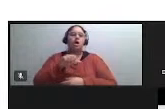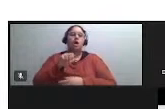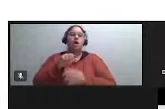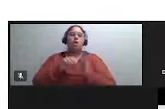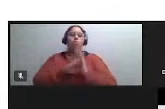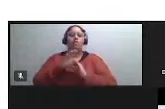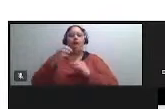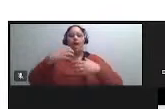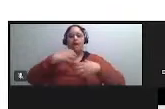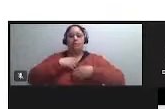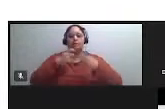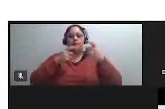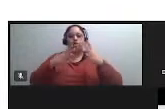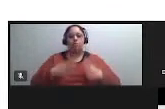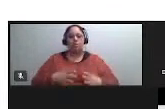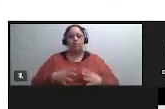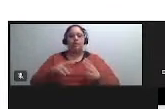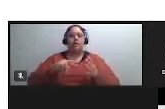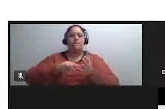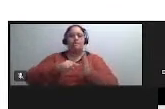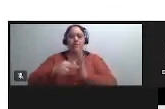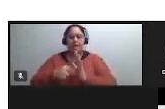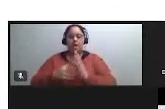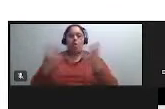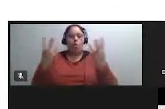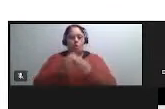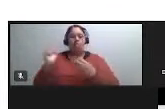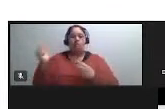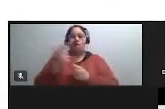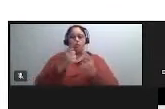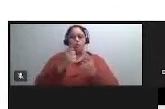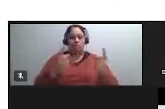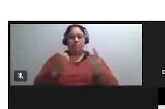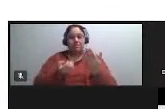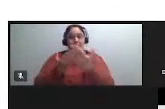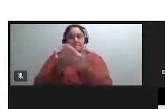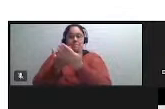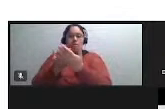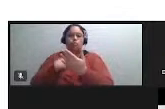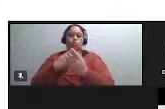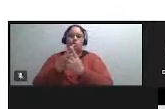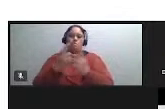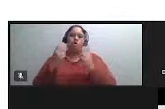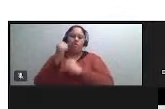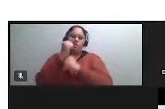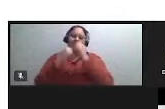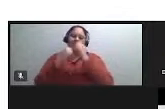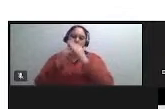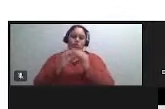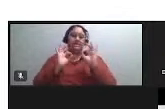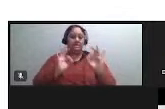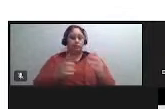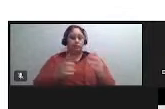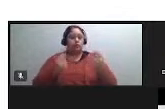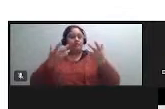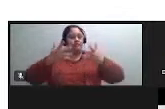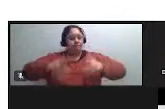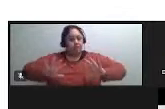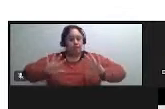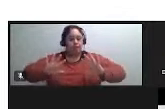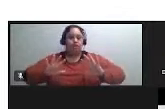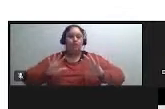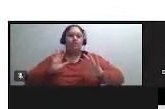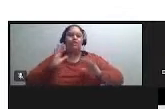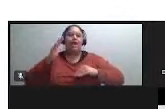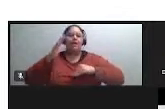together with all other departments, submitted to the Department of Infrastructure. This was done as per the specifications and